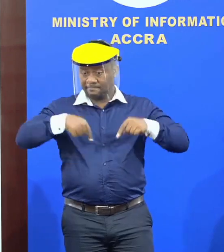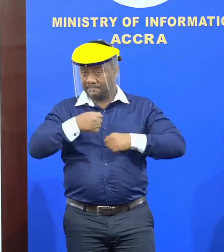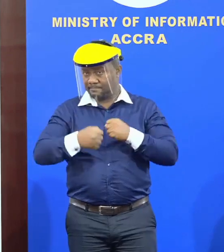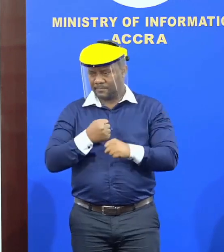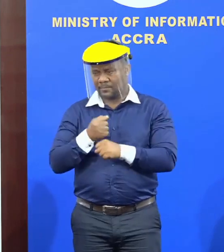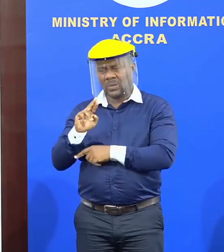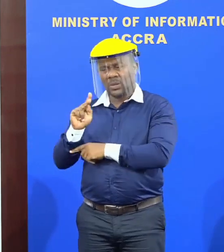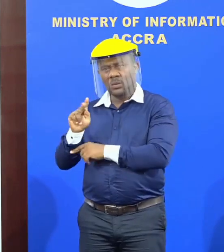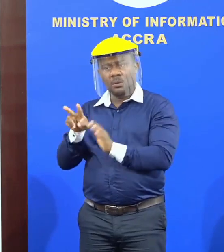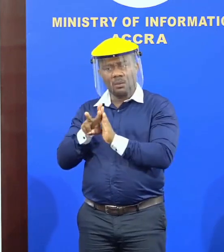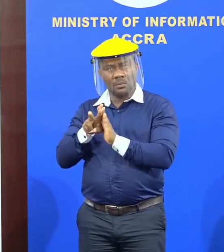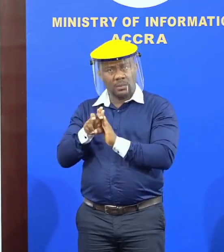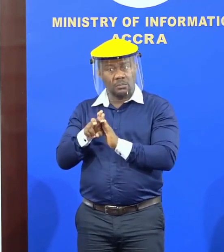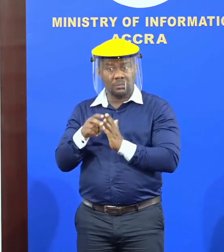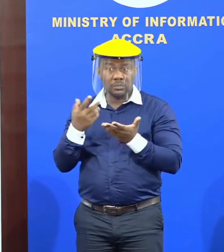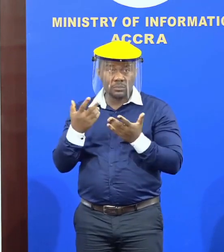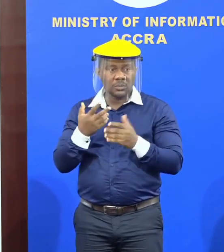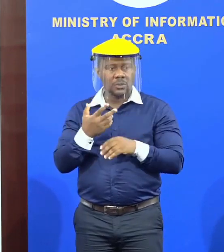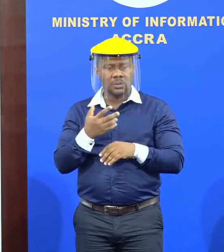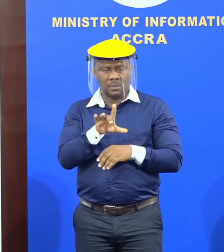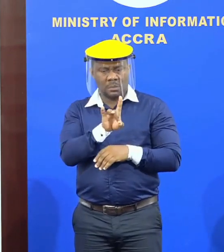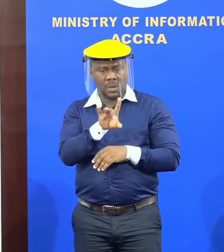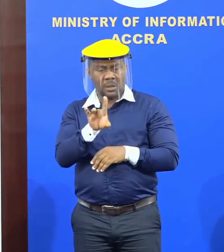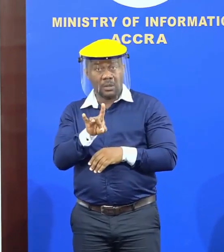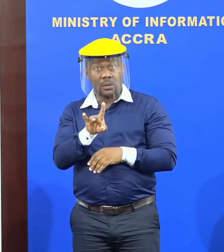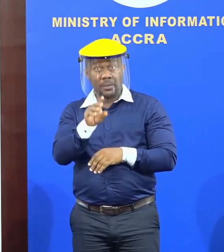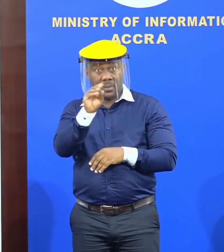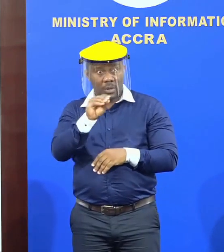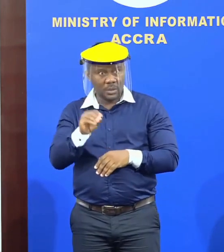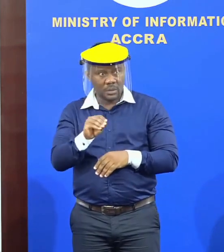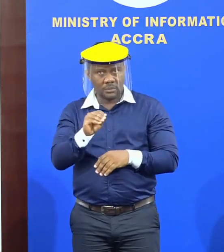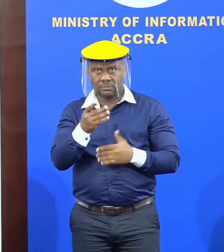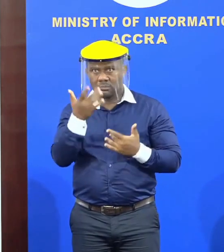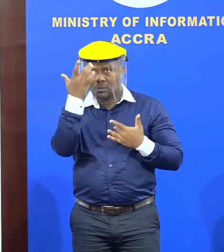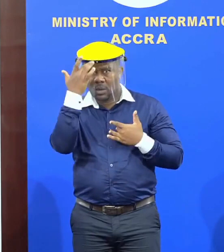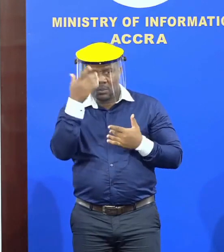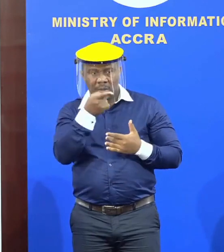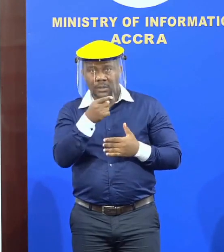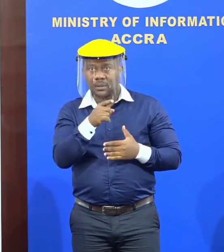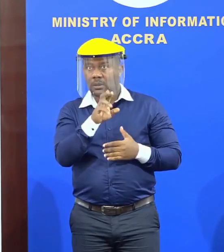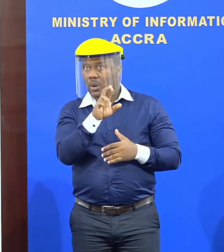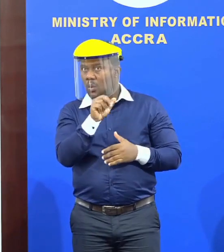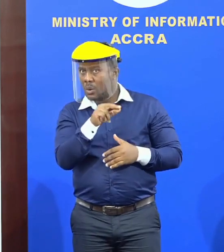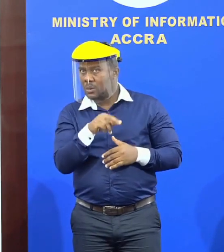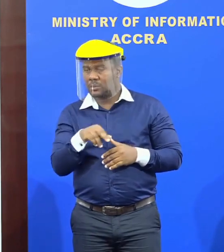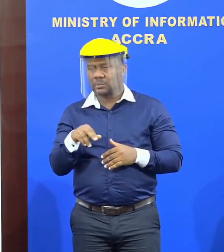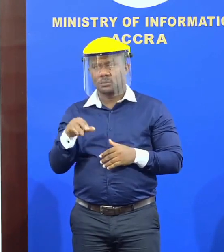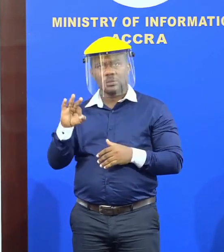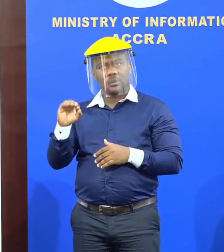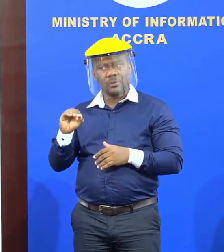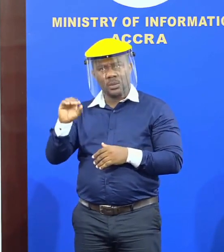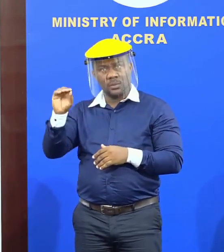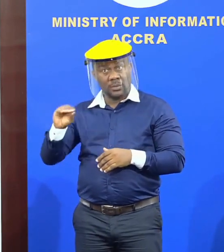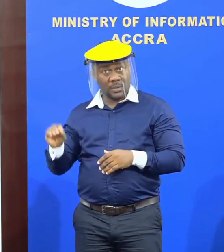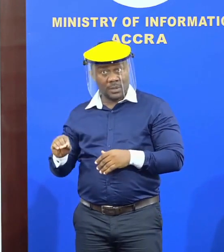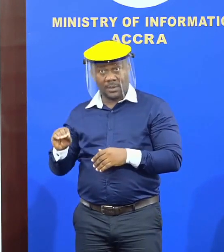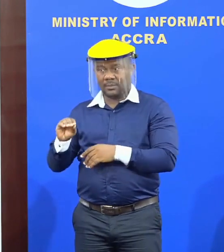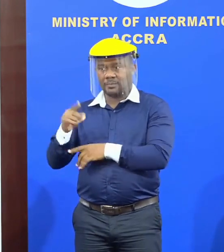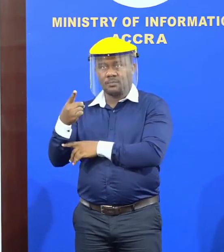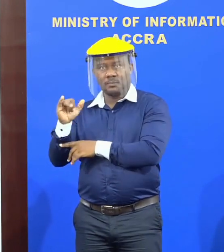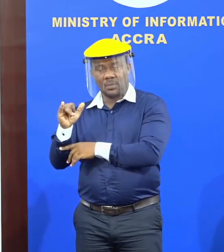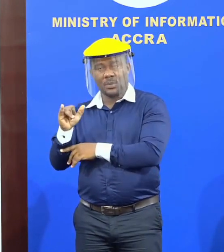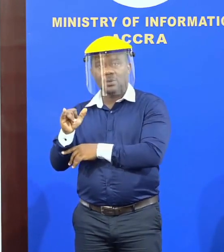found in patients in Greater Accra, about 88%, 90% in Takoradi, and 25% in